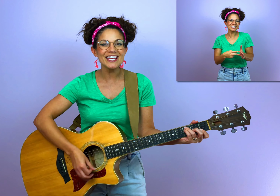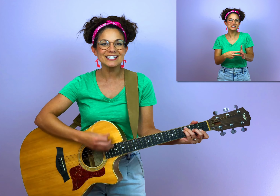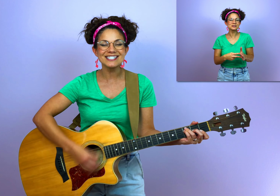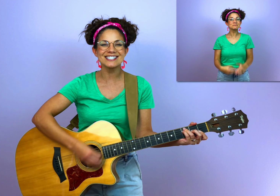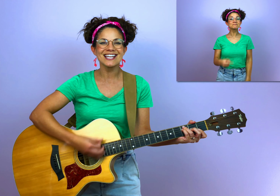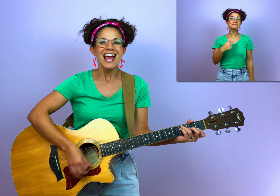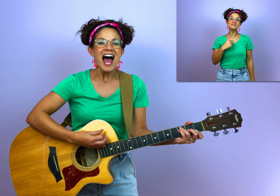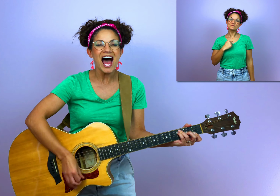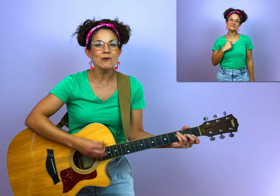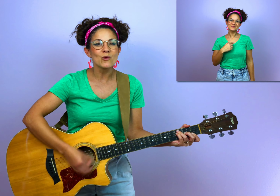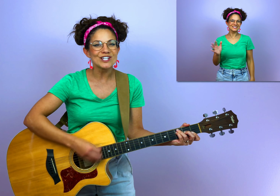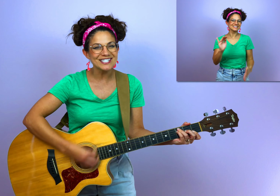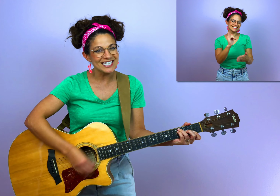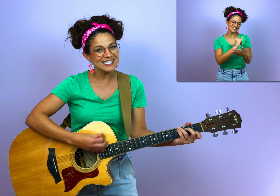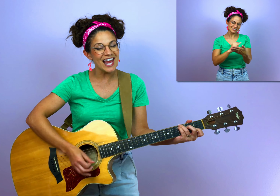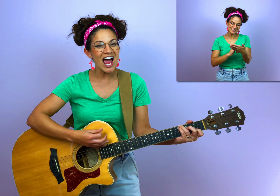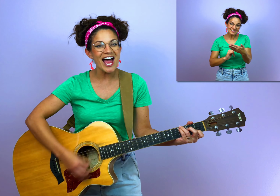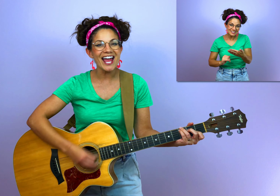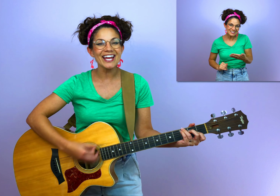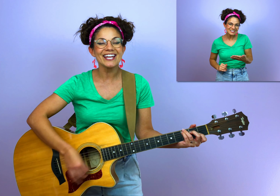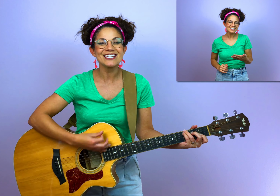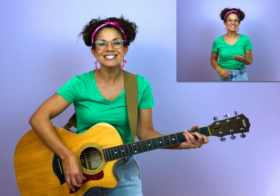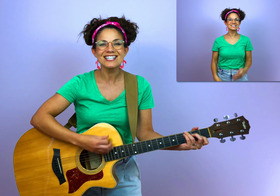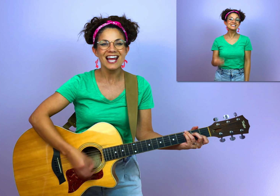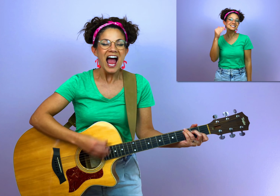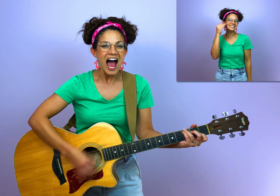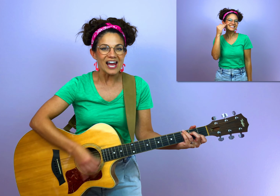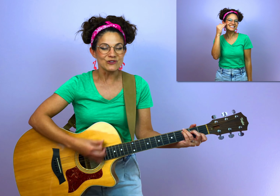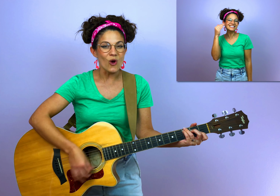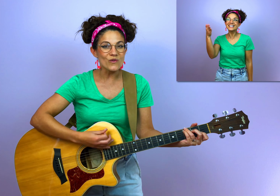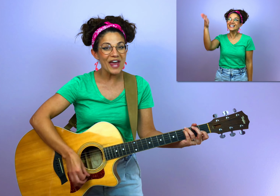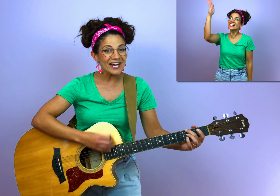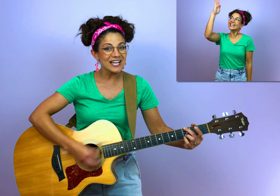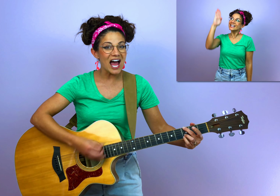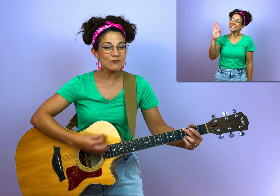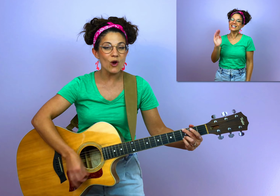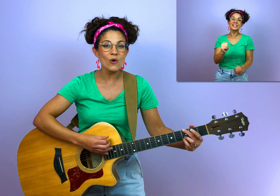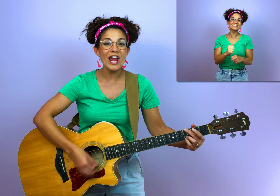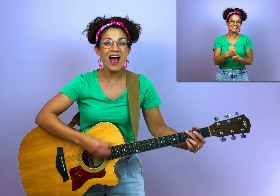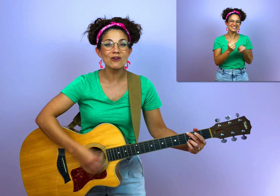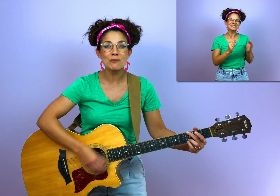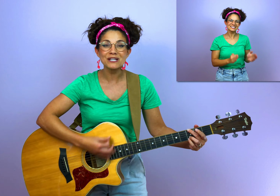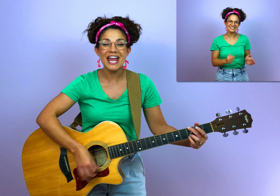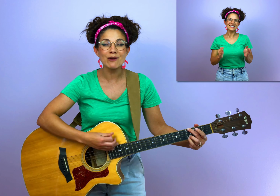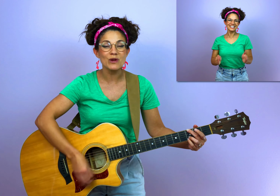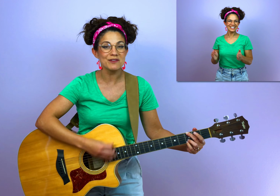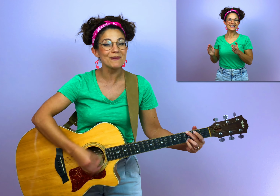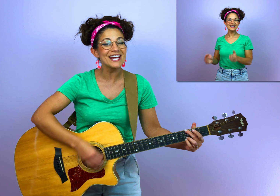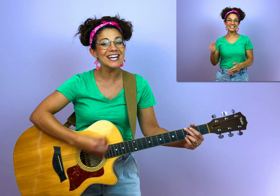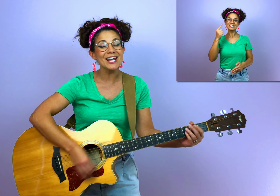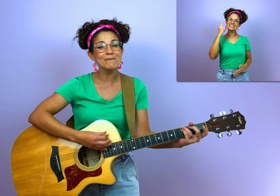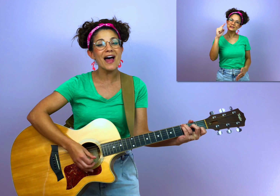I was designed I know that God wrote out a plan with me in